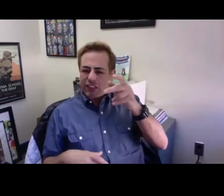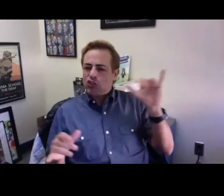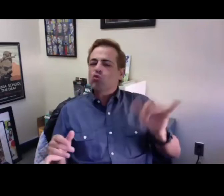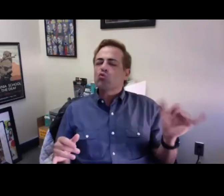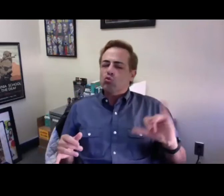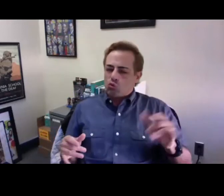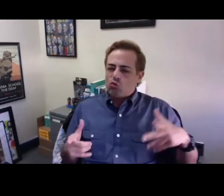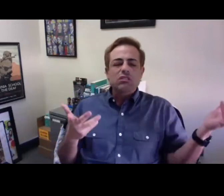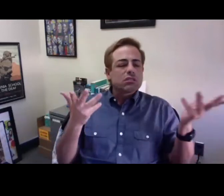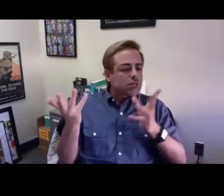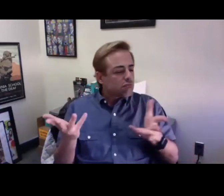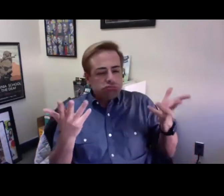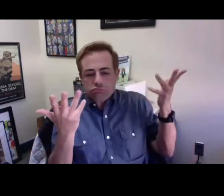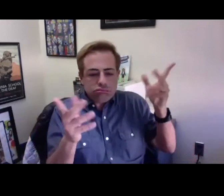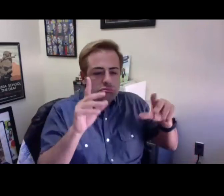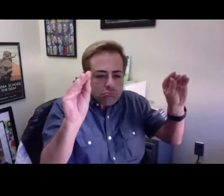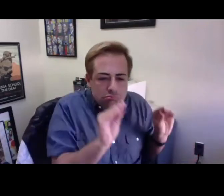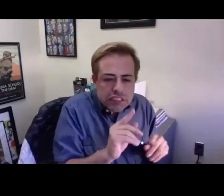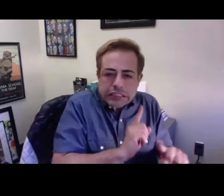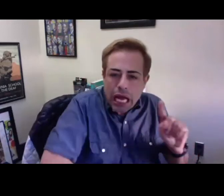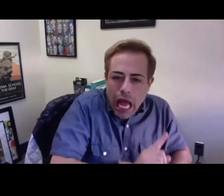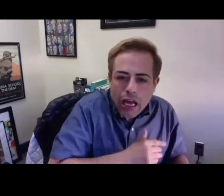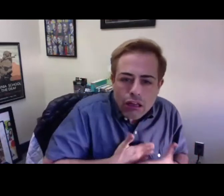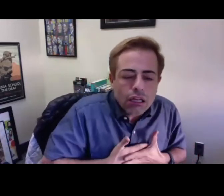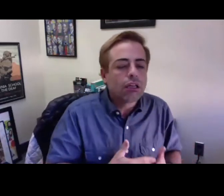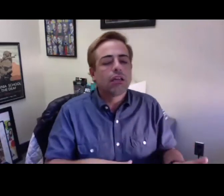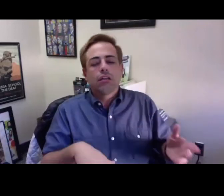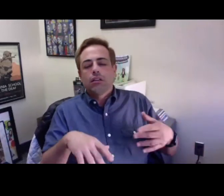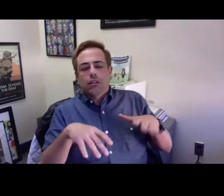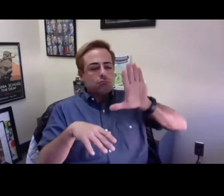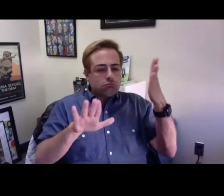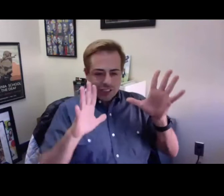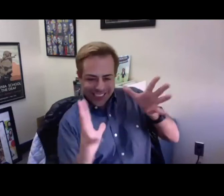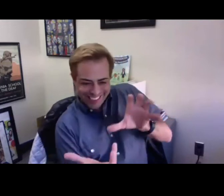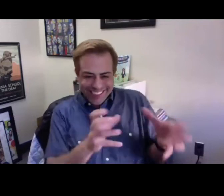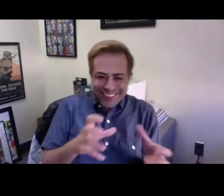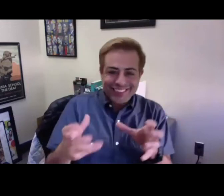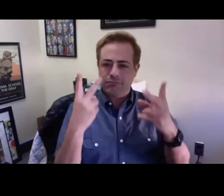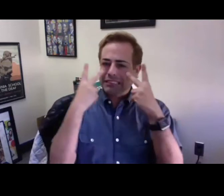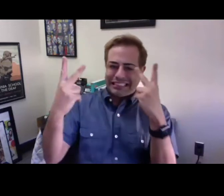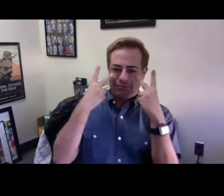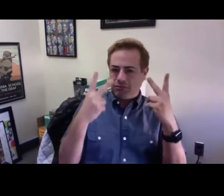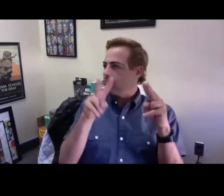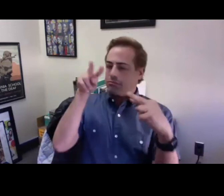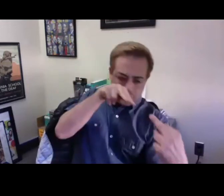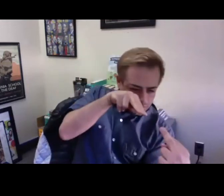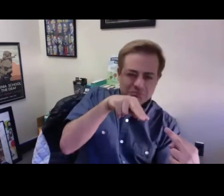true. It's called parentese, and there is ASL parentese also. You use,